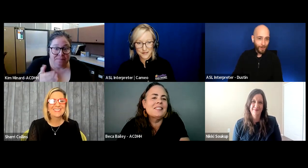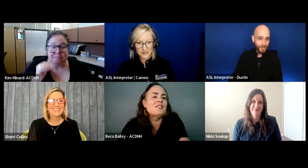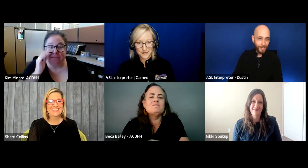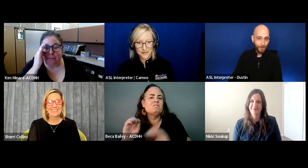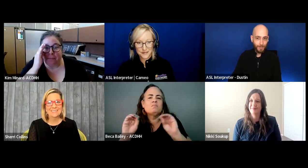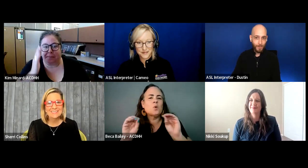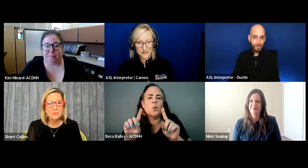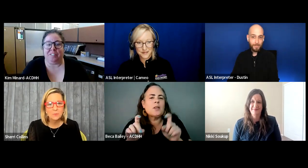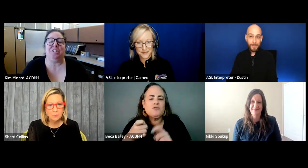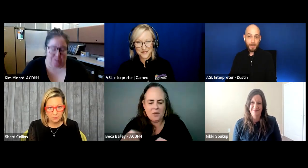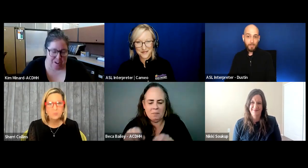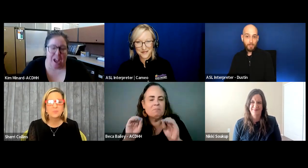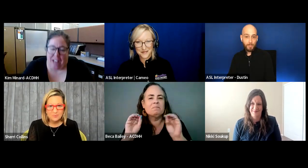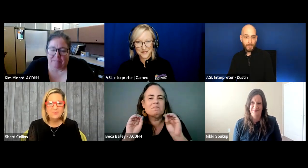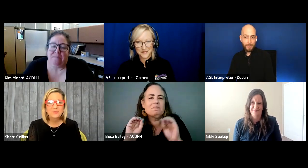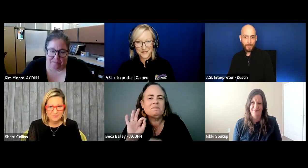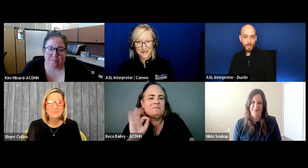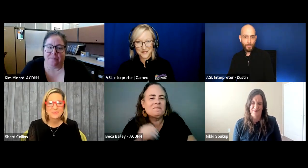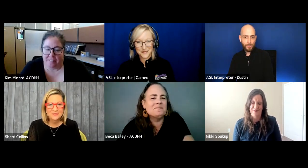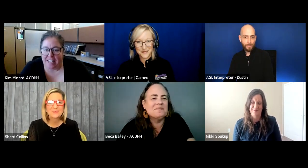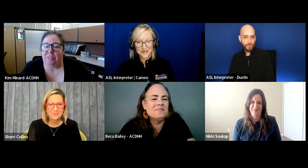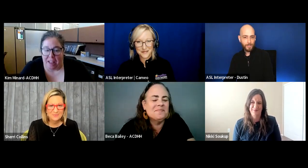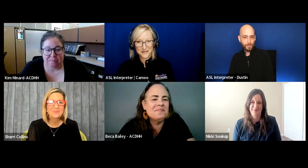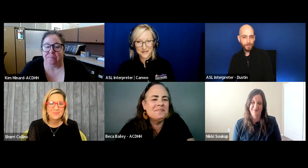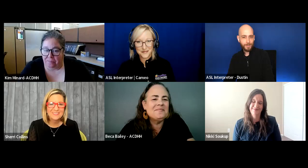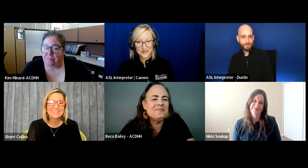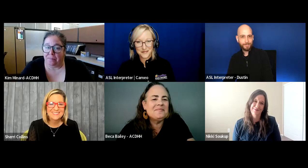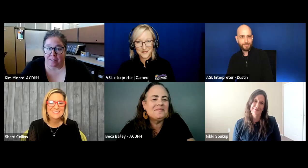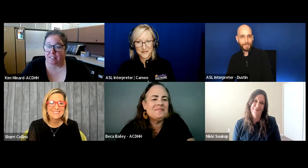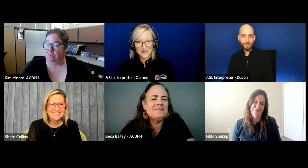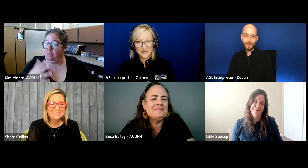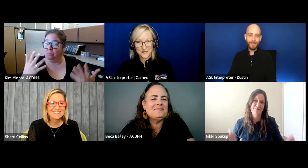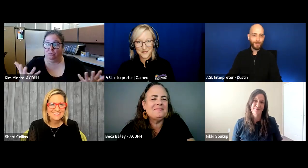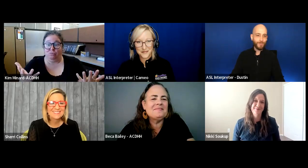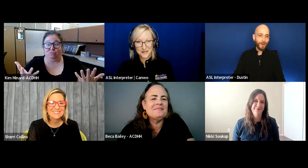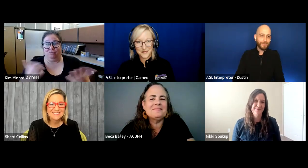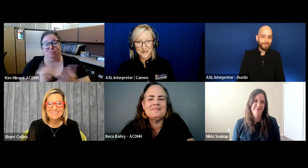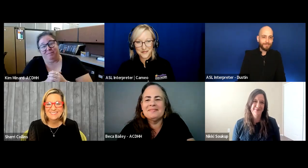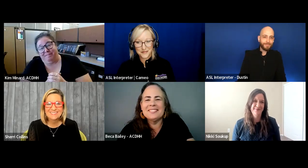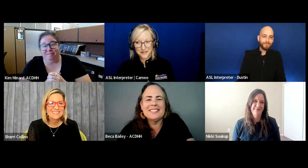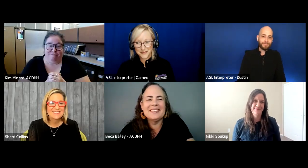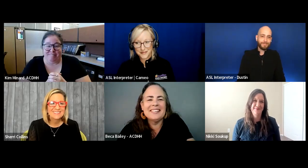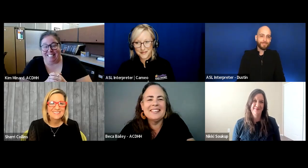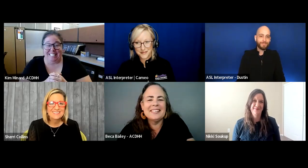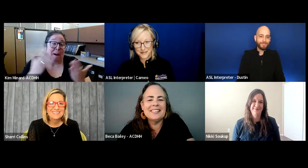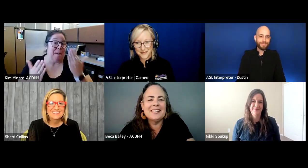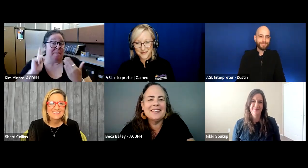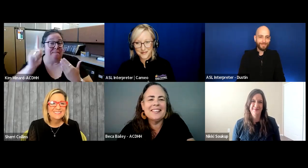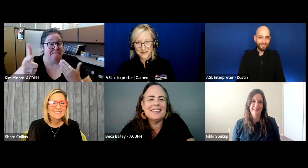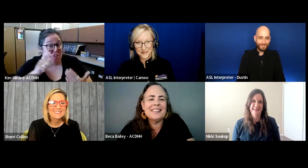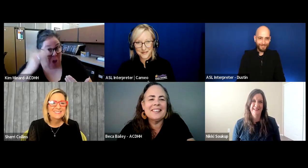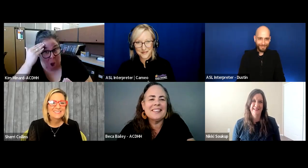questions, we would love to hear from you. Becca, any questions from Facebook? This is Becca, none so far.